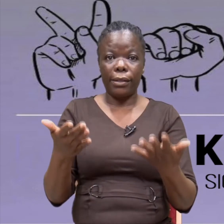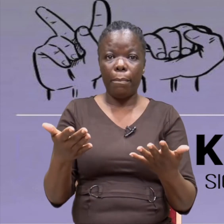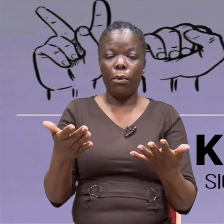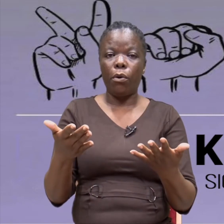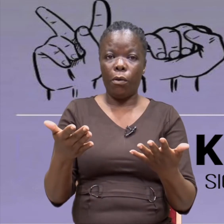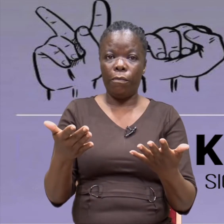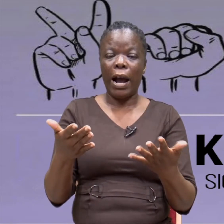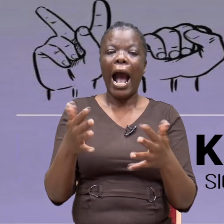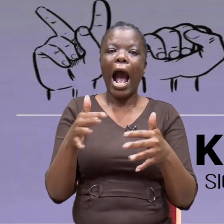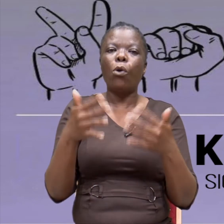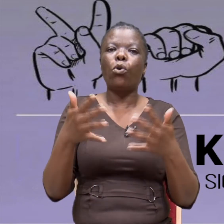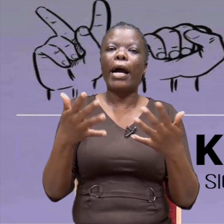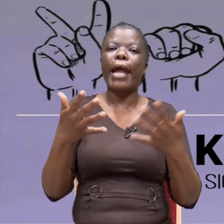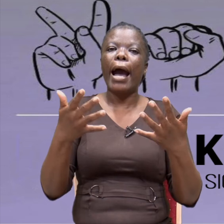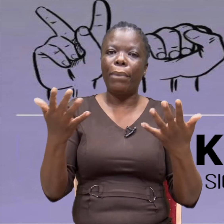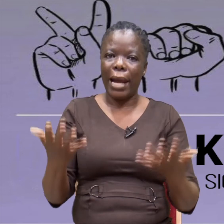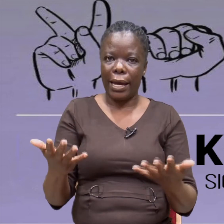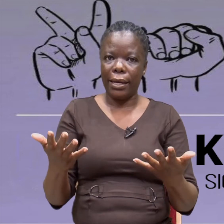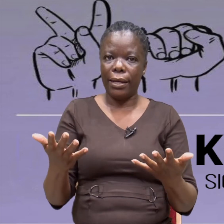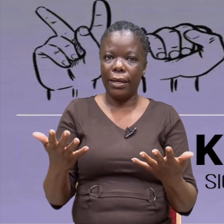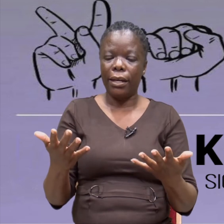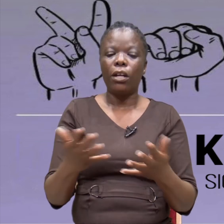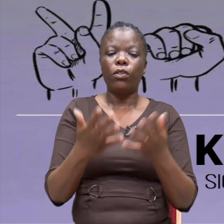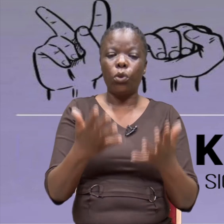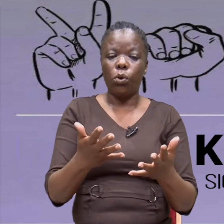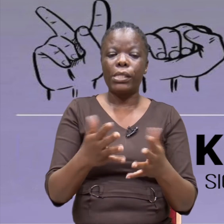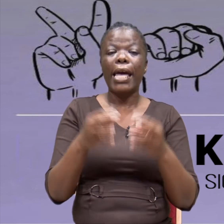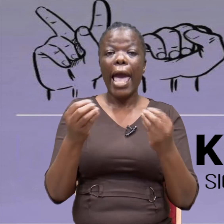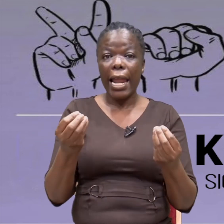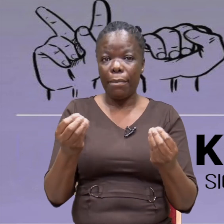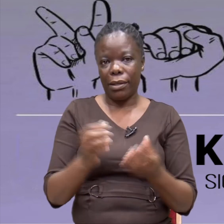example of how you can apply those elements.